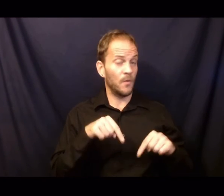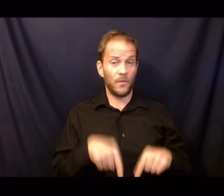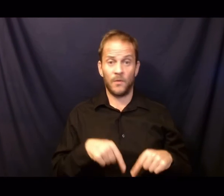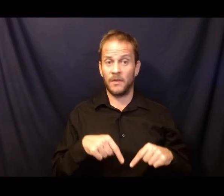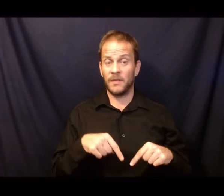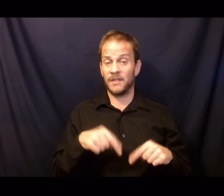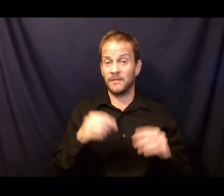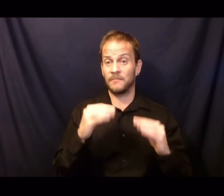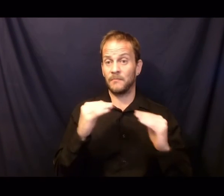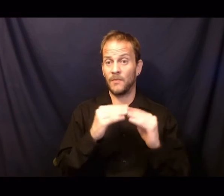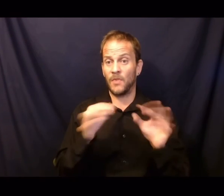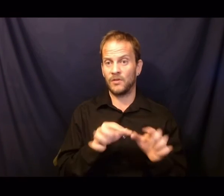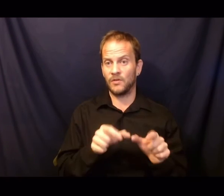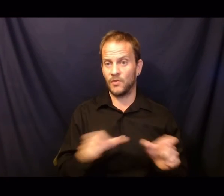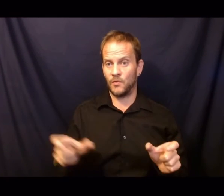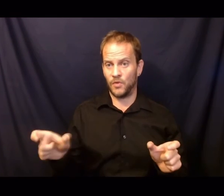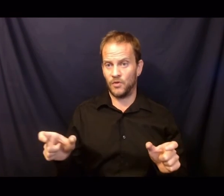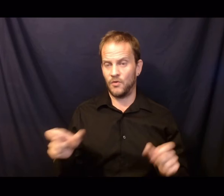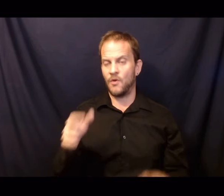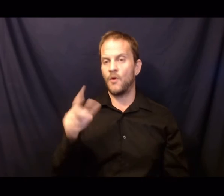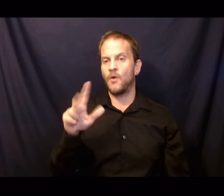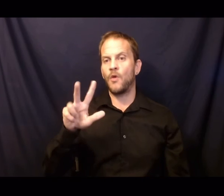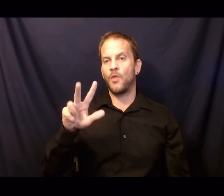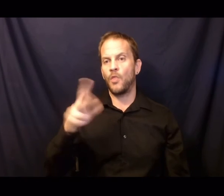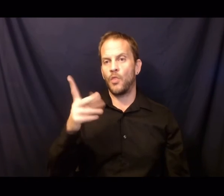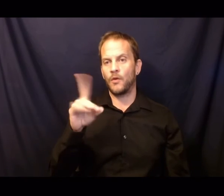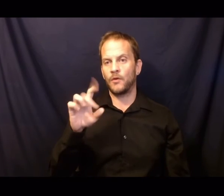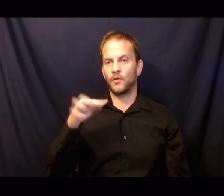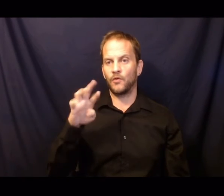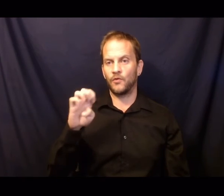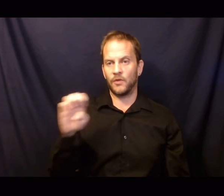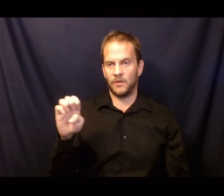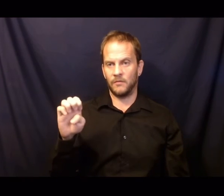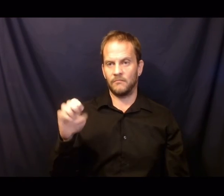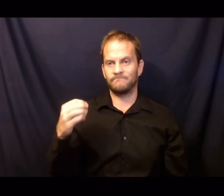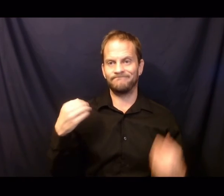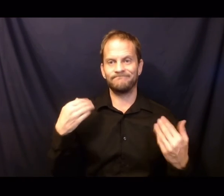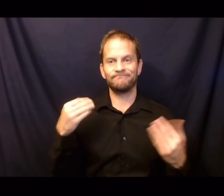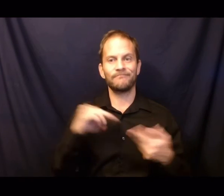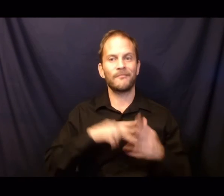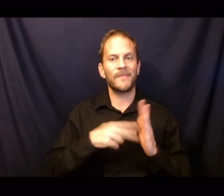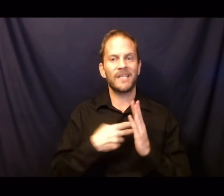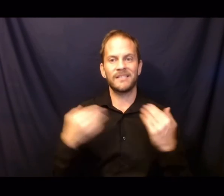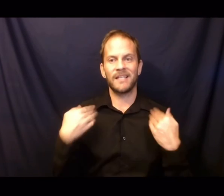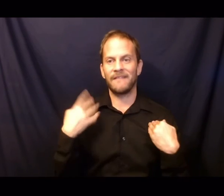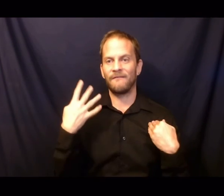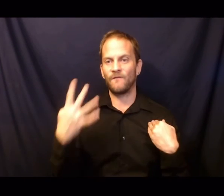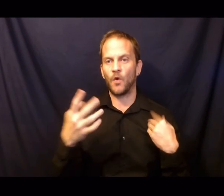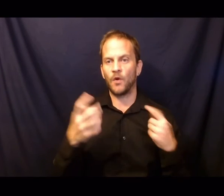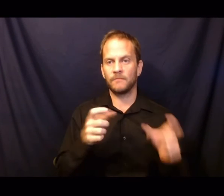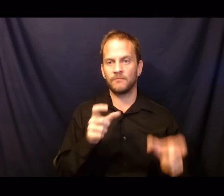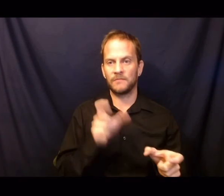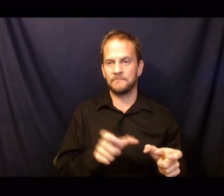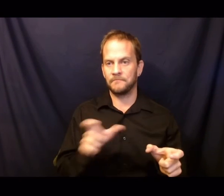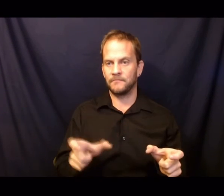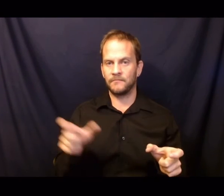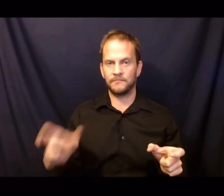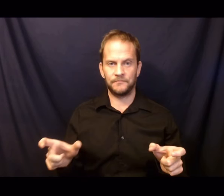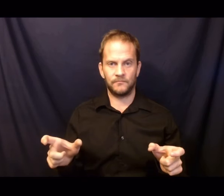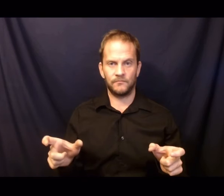and there are 4 terms. The right-hand side is already 0. Of course, if that had not been